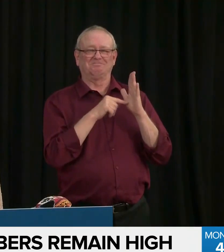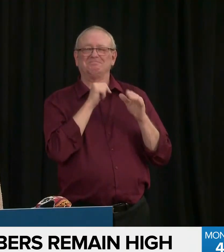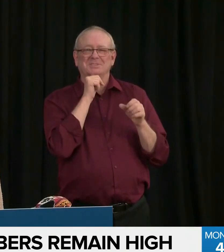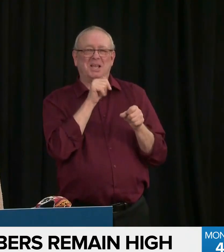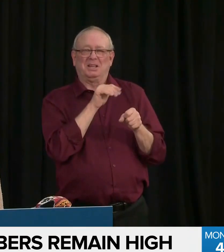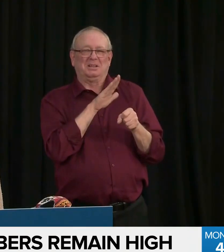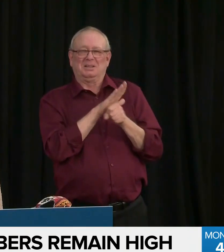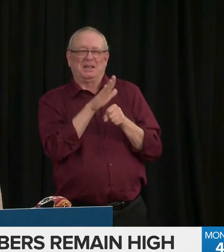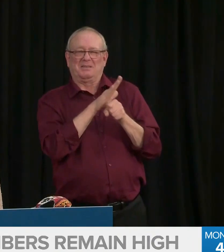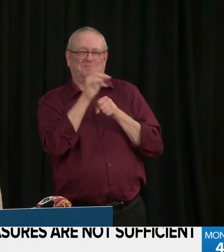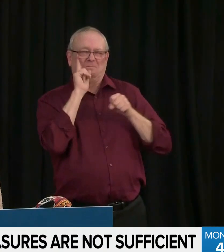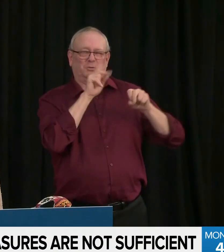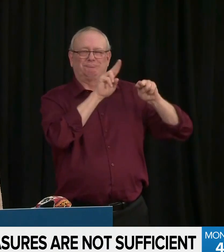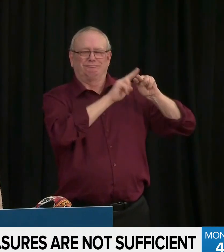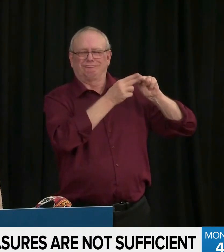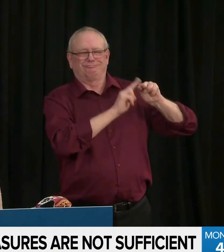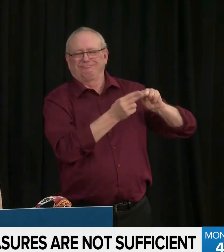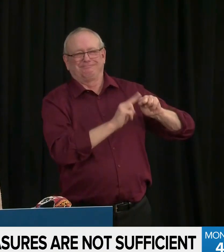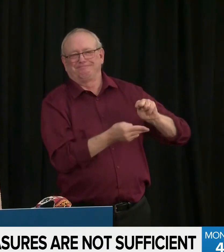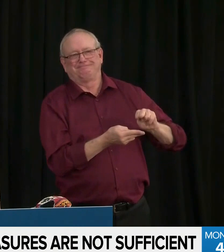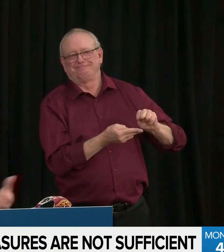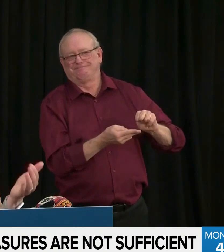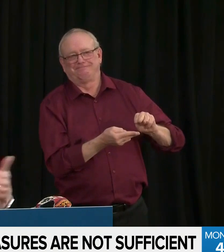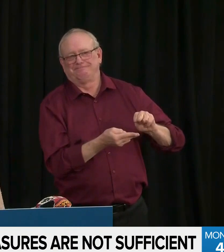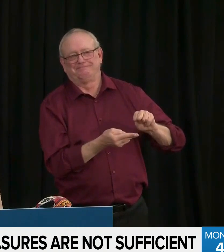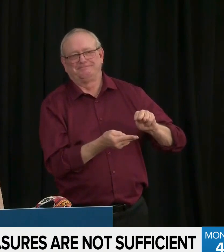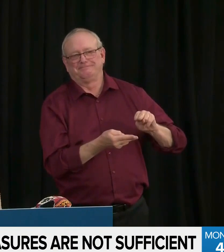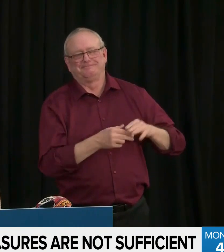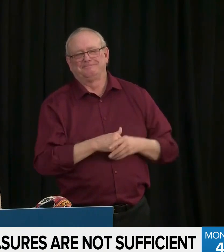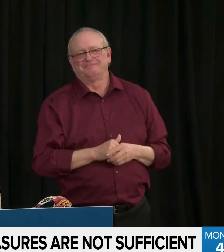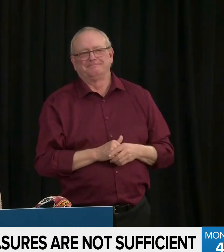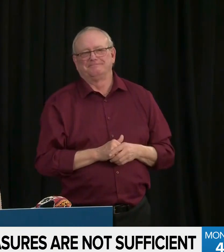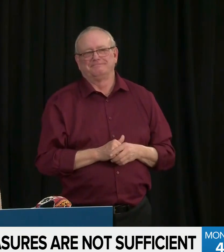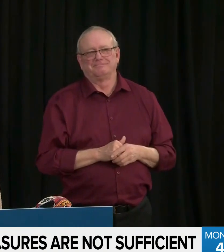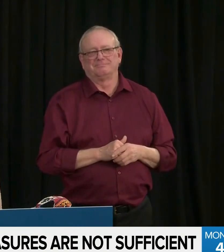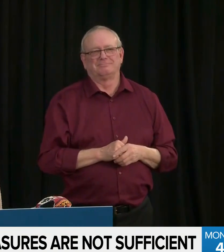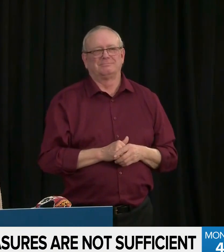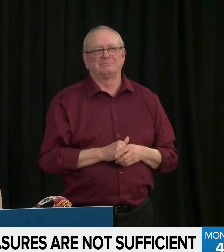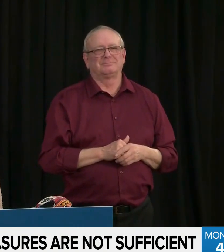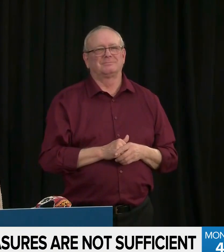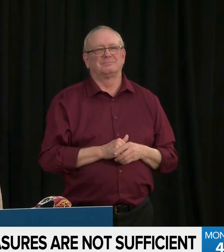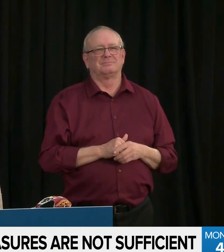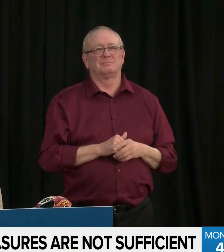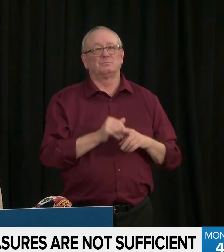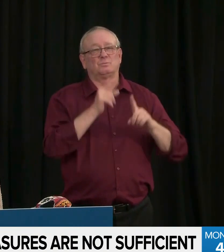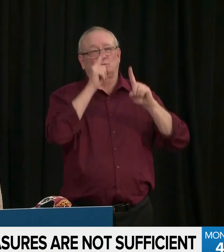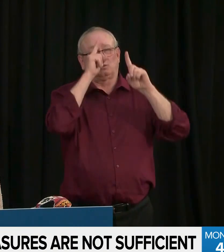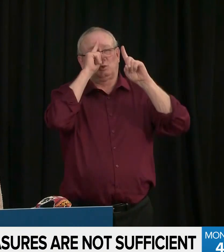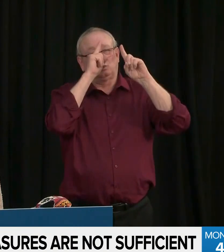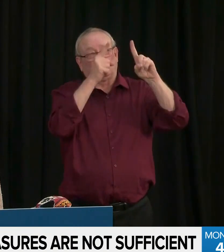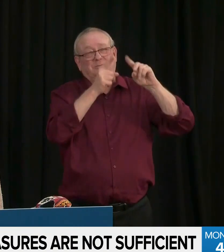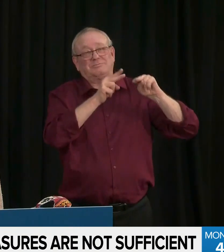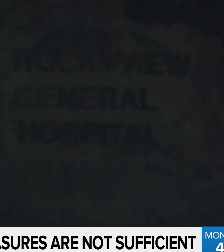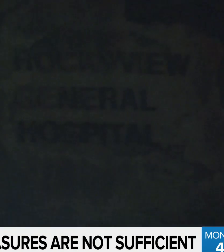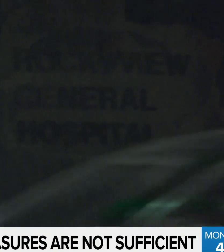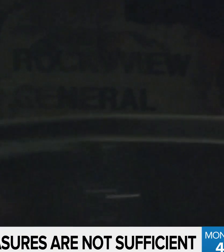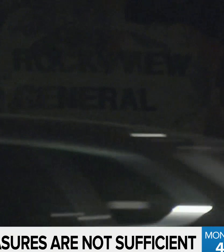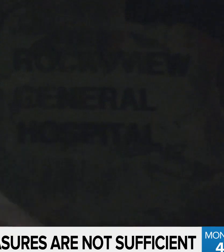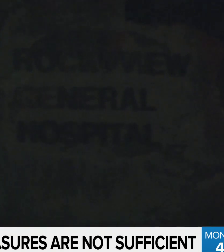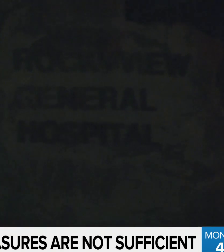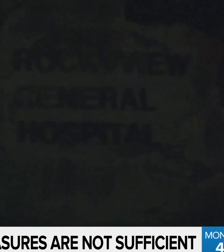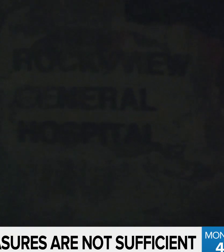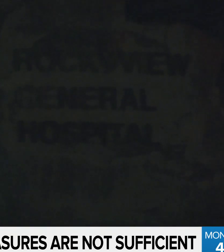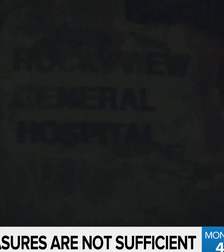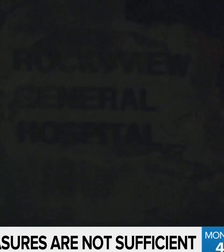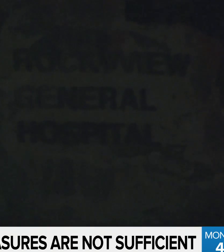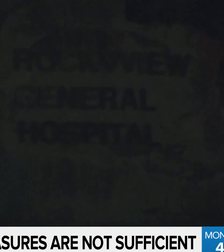current restrictions in place are not sufficient. If the goal is to bring our numbers down, we will need additional measures to be able to do that. The outbreak